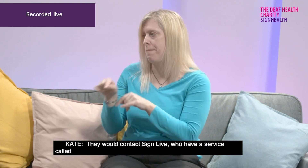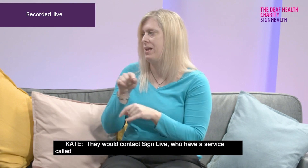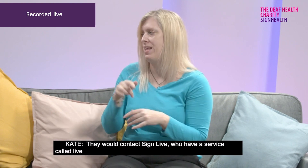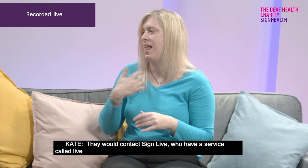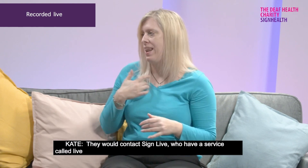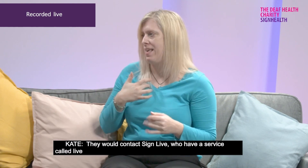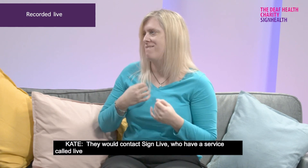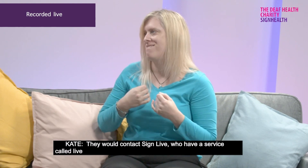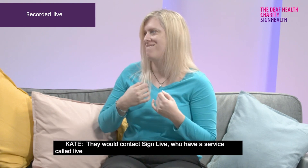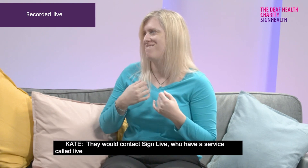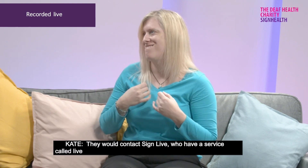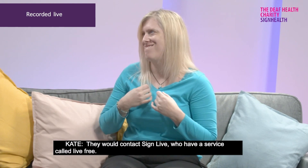Free.